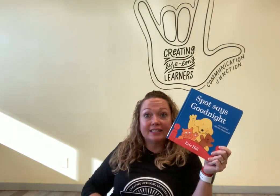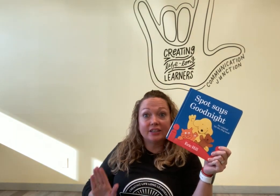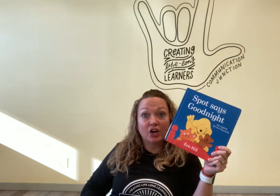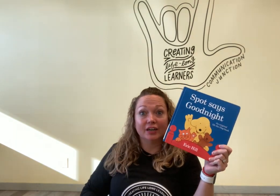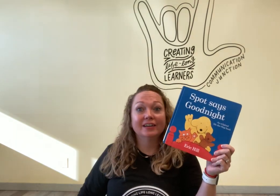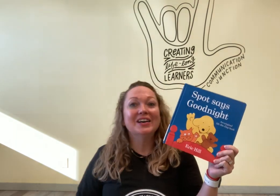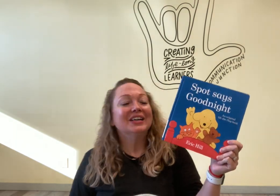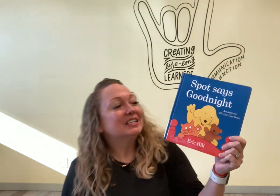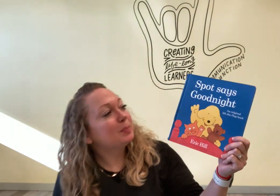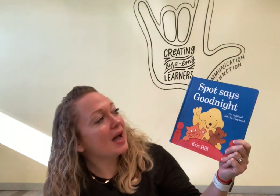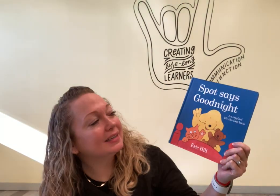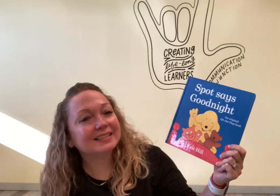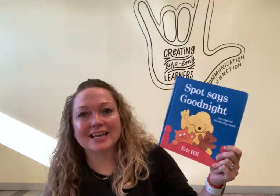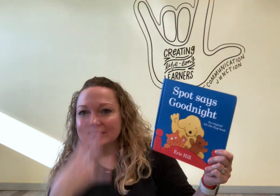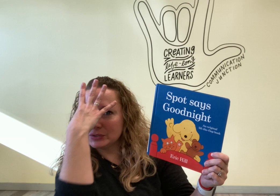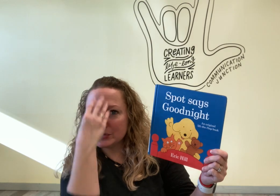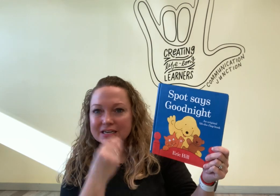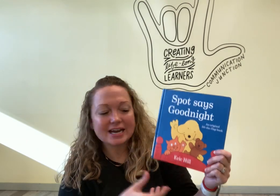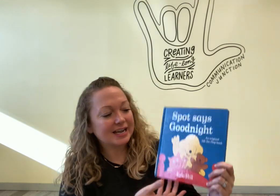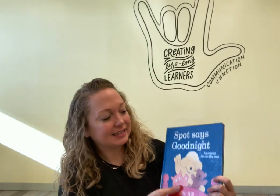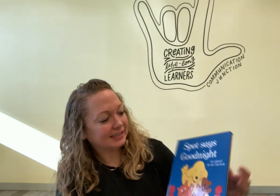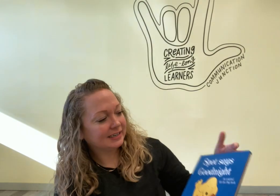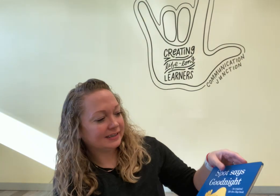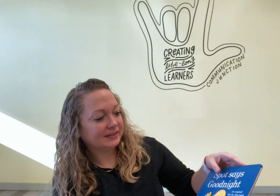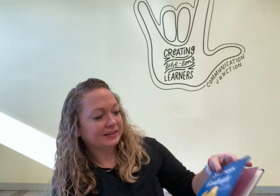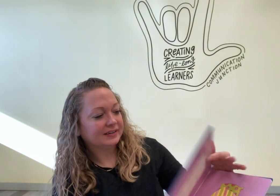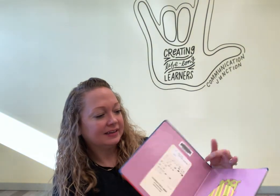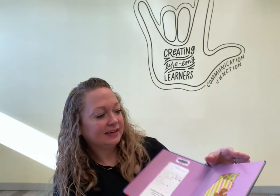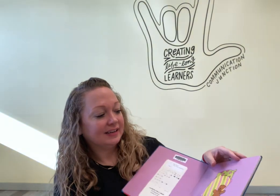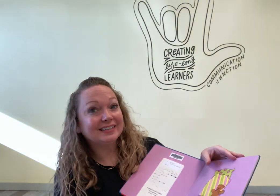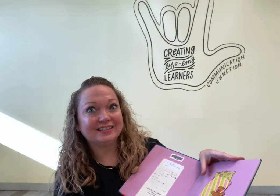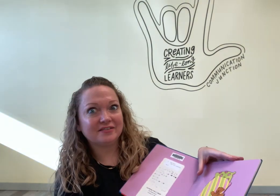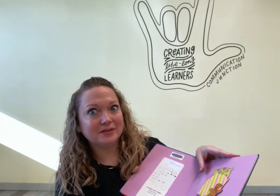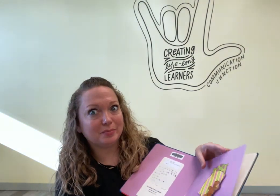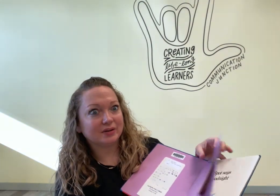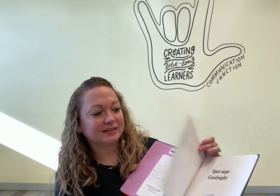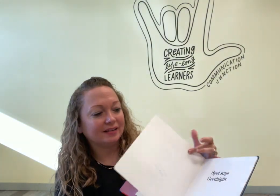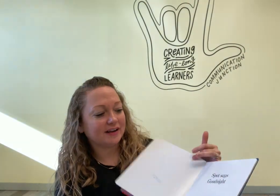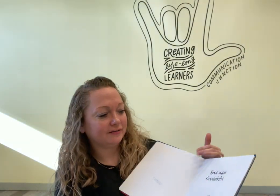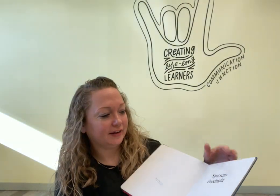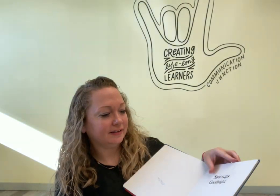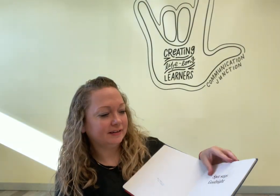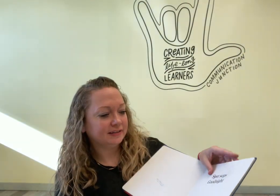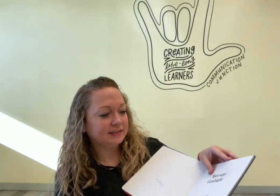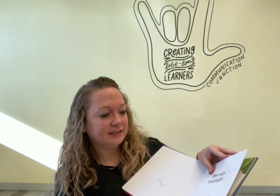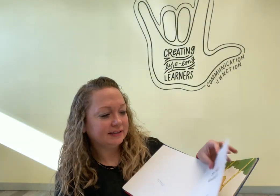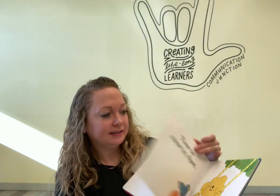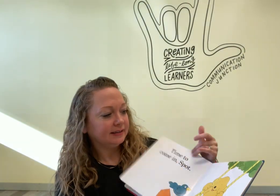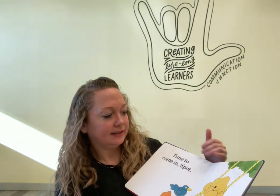dog. Spot says good night. This is a flip book, it's a lot of fun. All